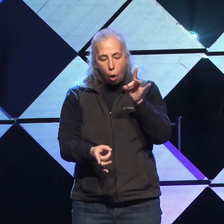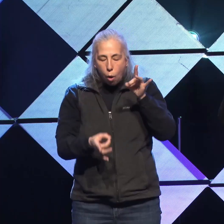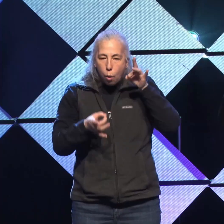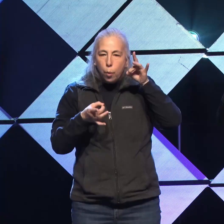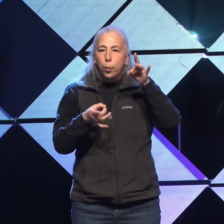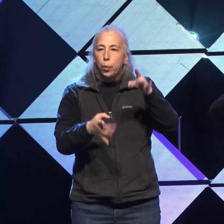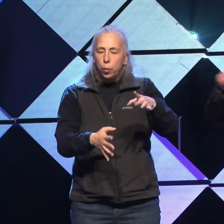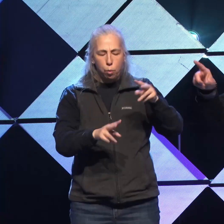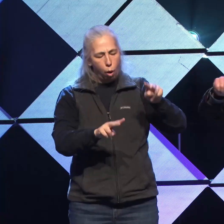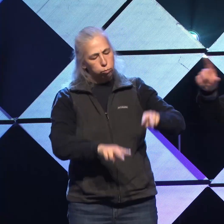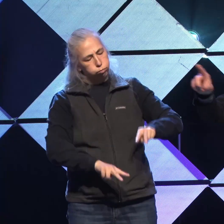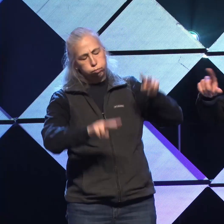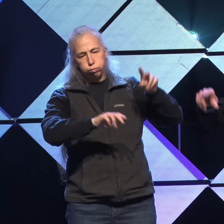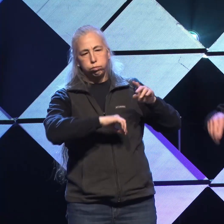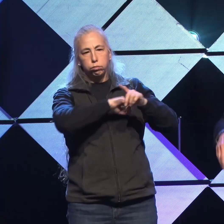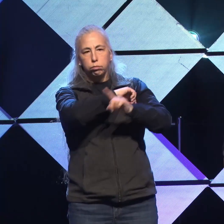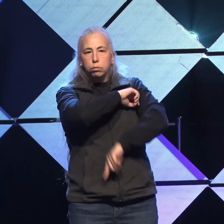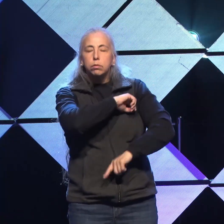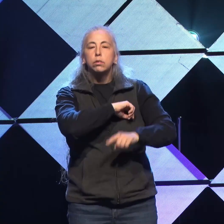else, it's one thing every